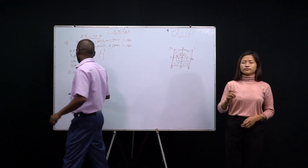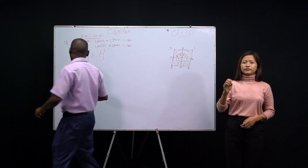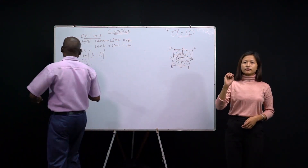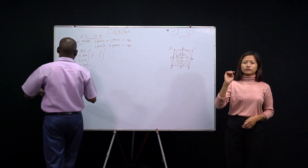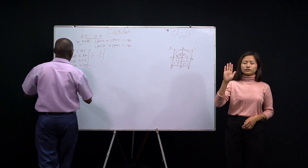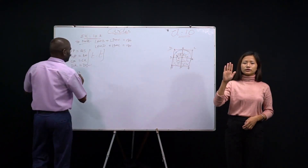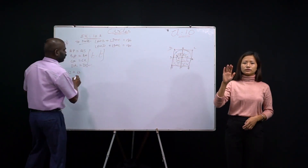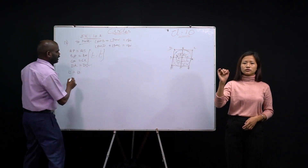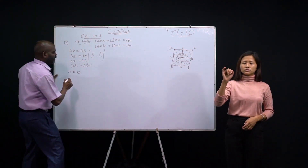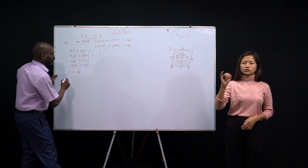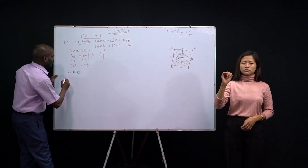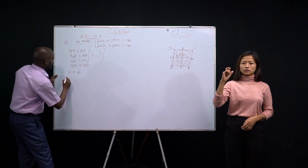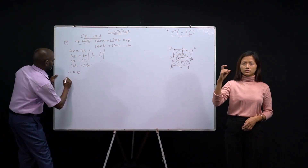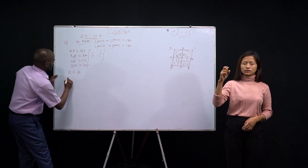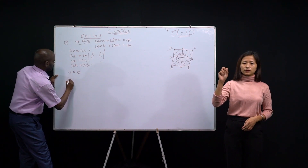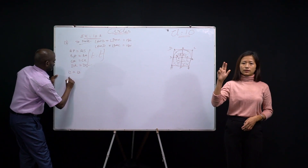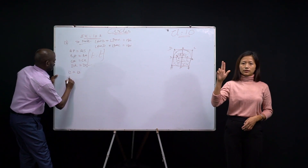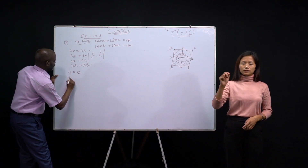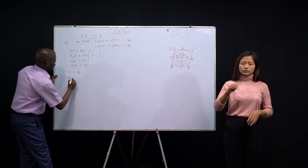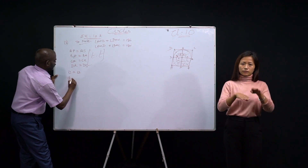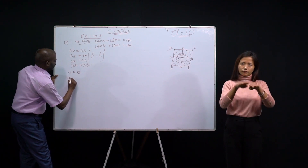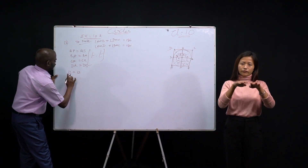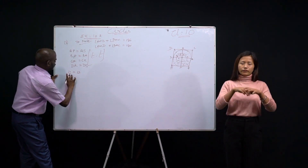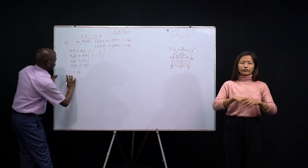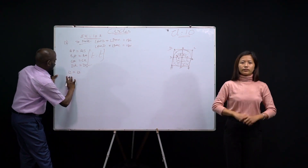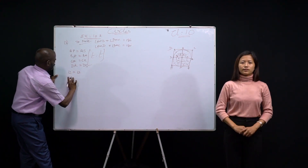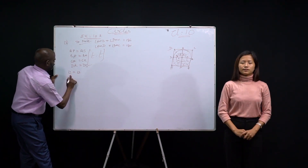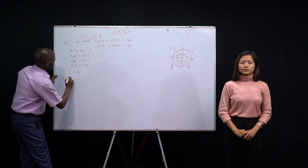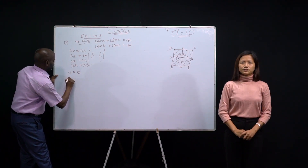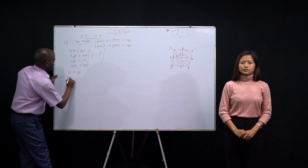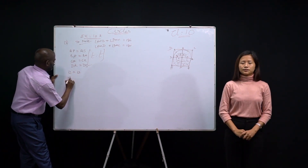Is that now? So angle 1 and 2